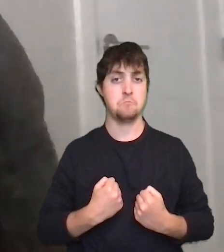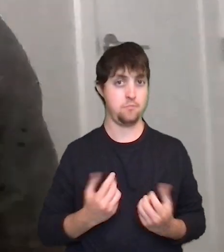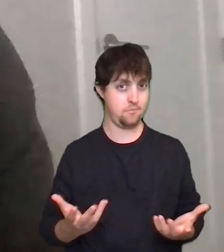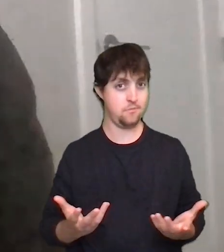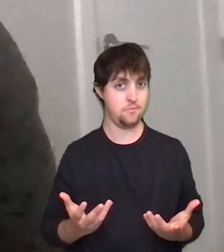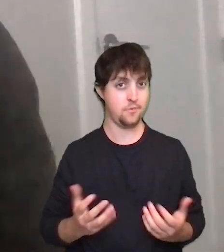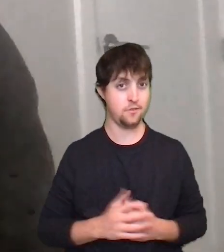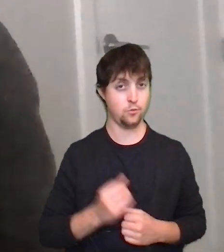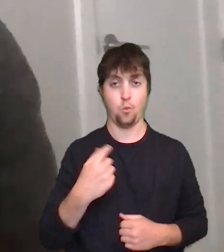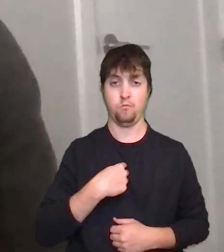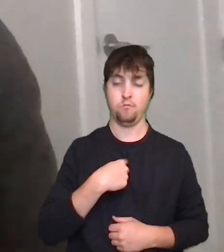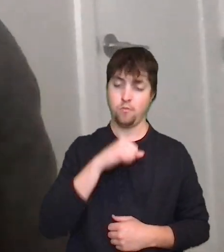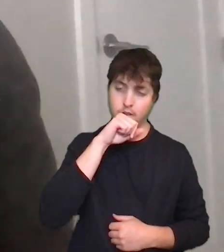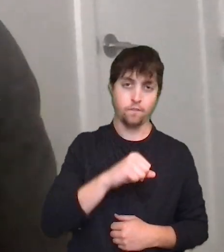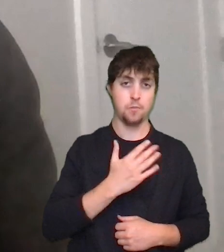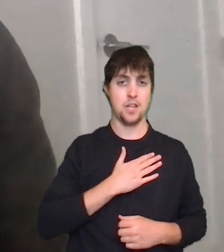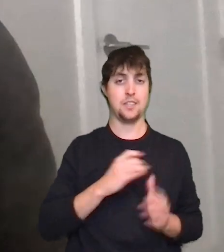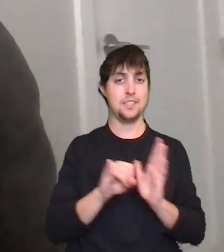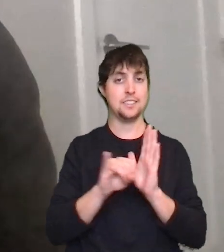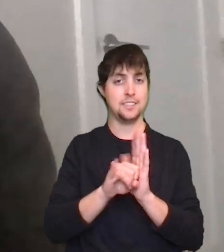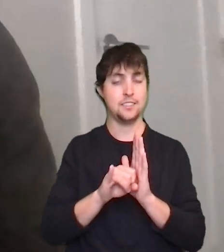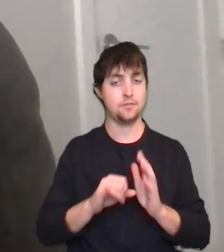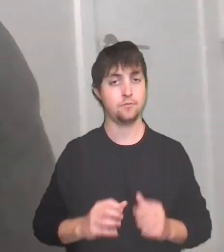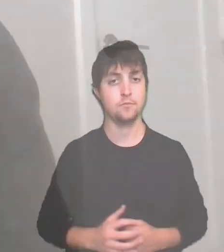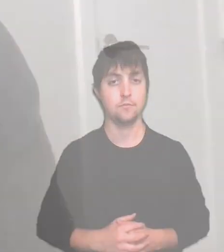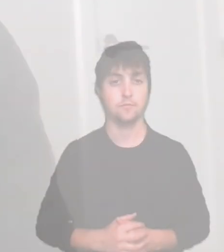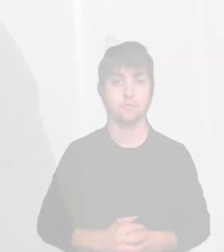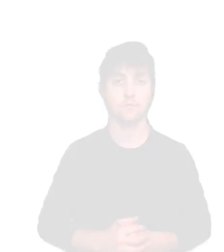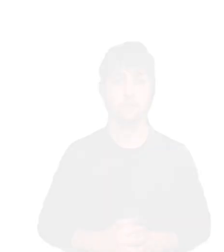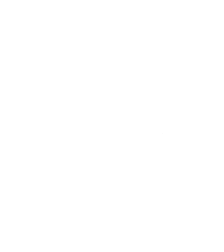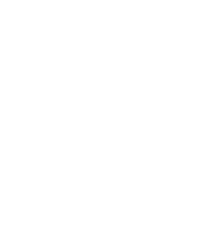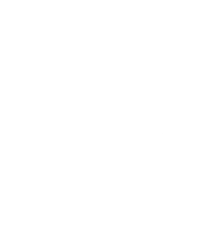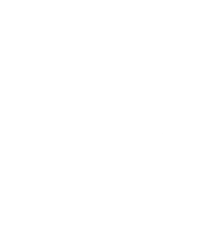bit muscular. So I love my identities.